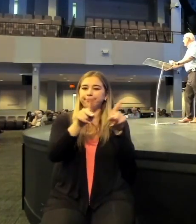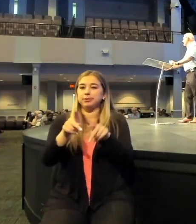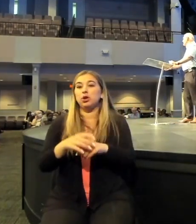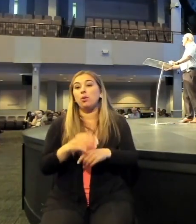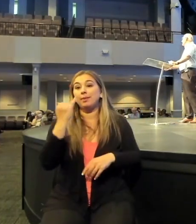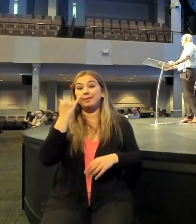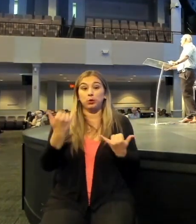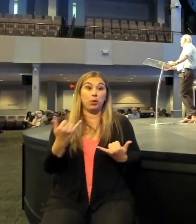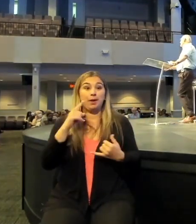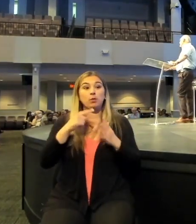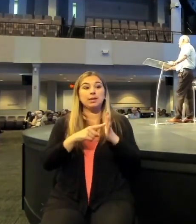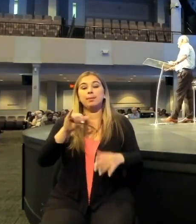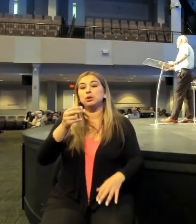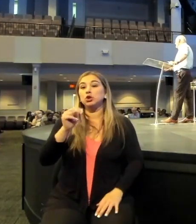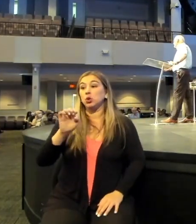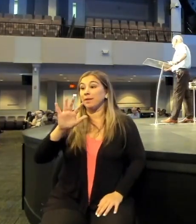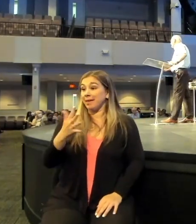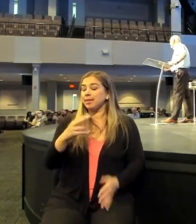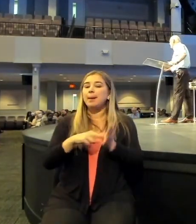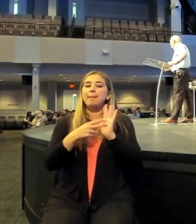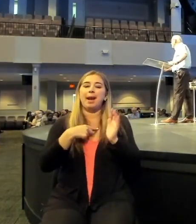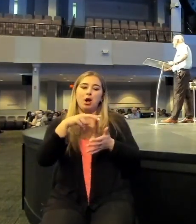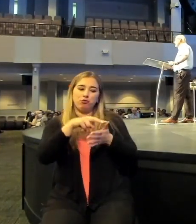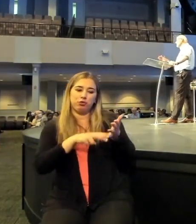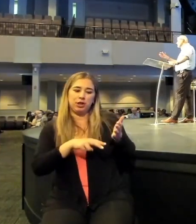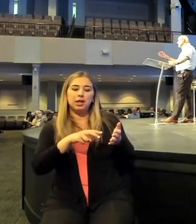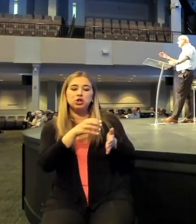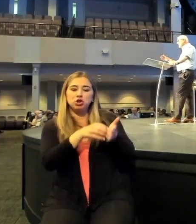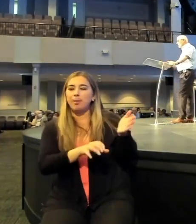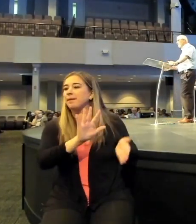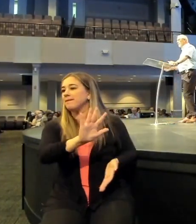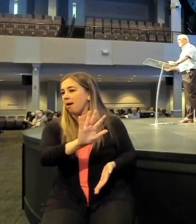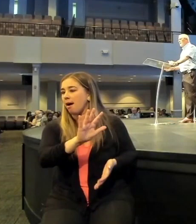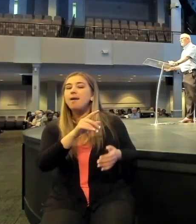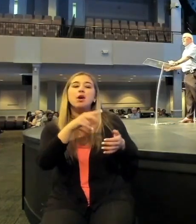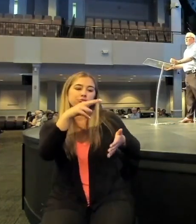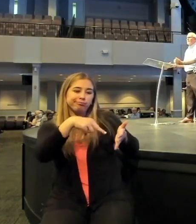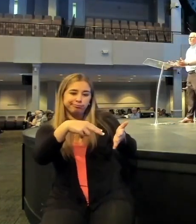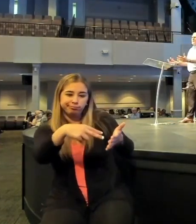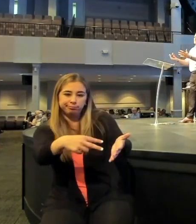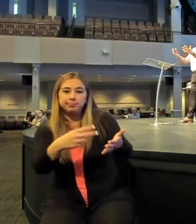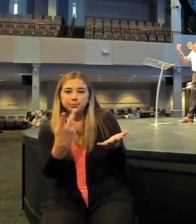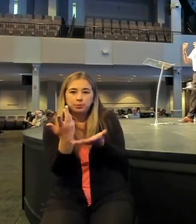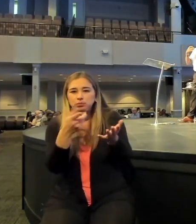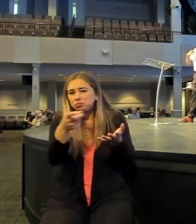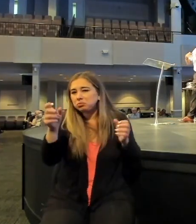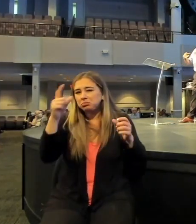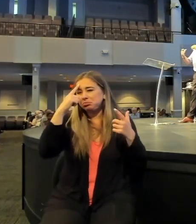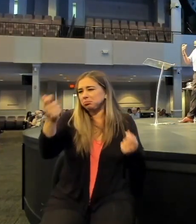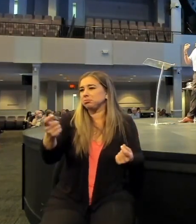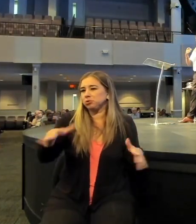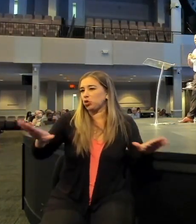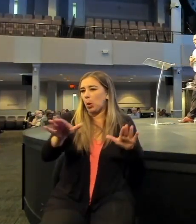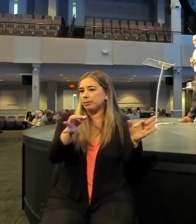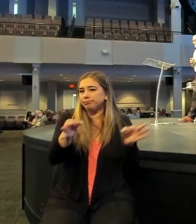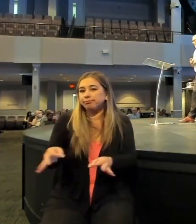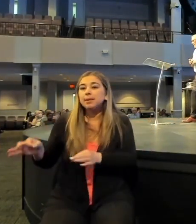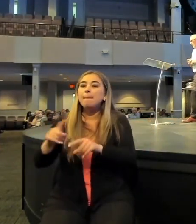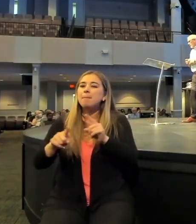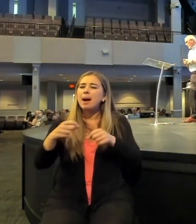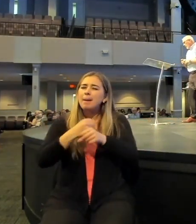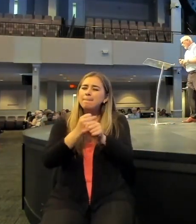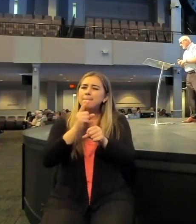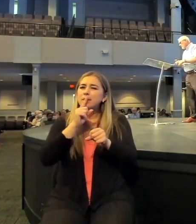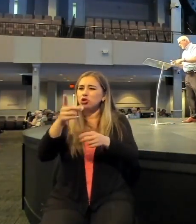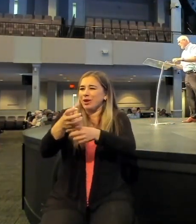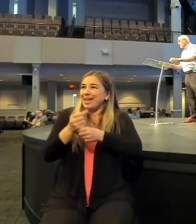5th of June would give you the 5th chapter of Proverbs, and just read through the book that way. But make sure you're getting the wisdom of God into your